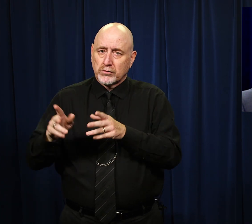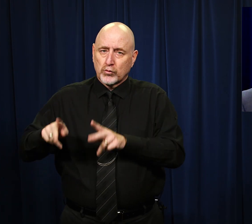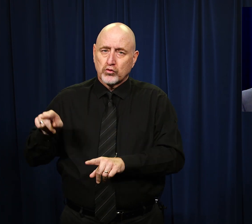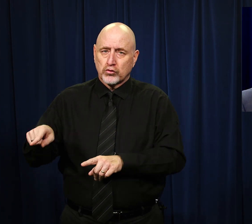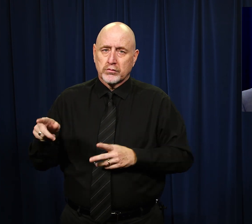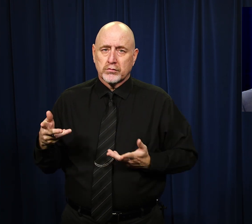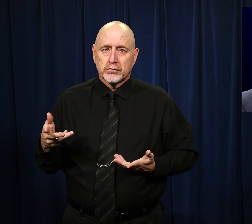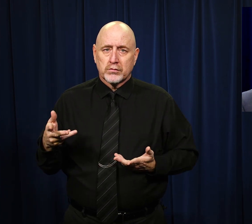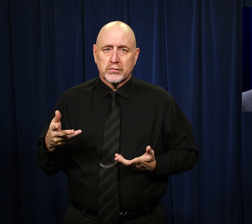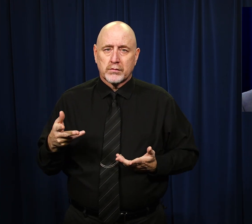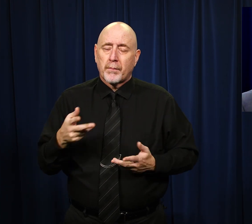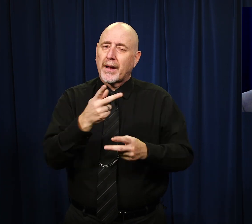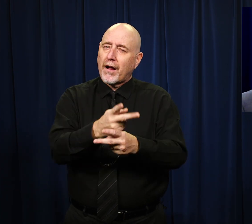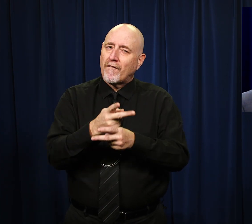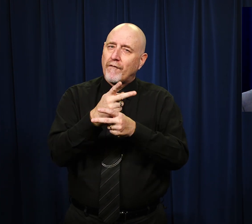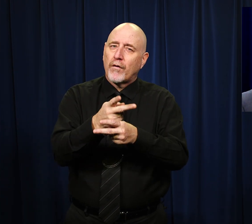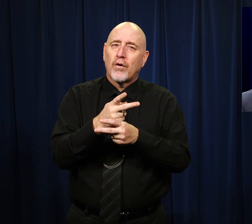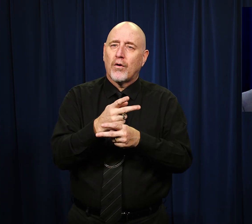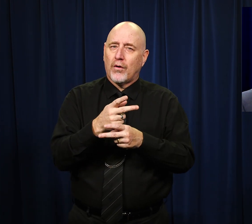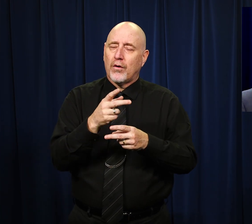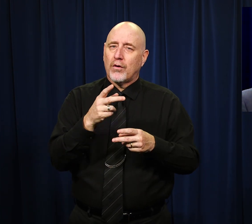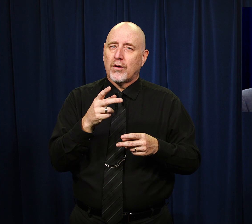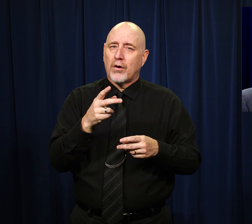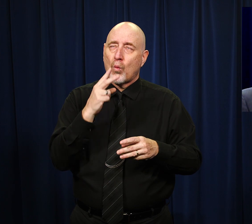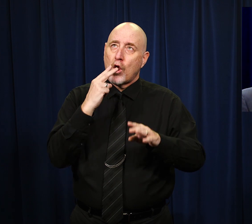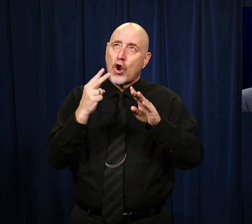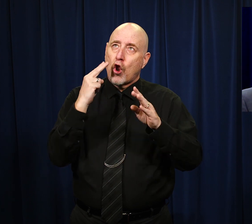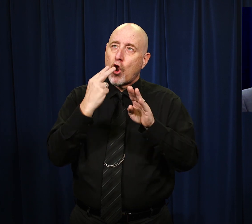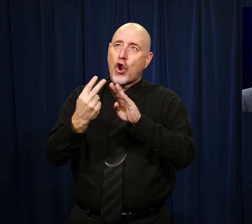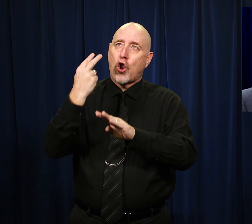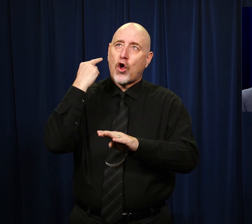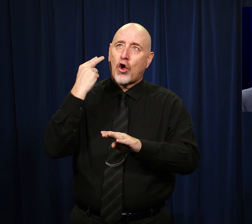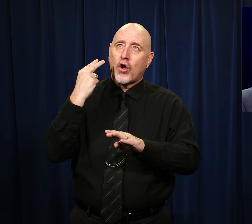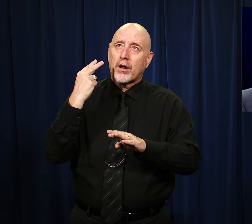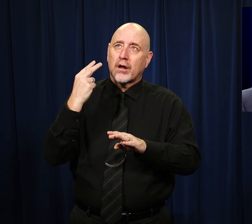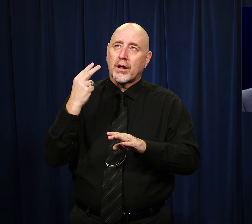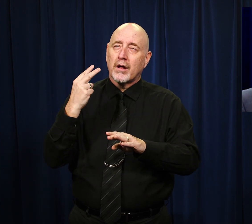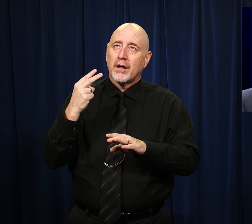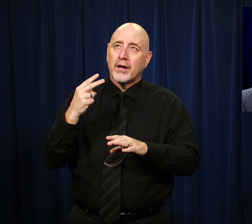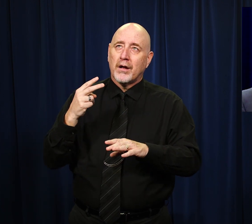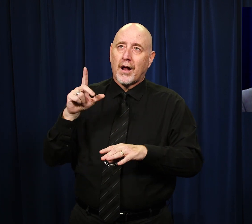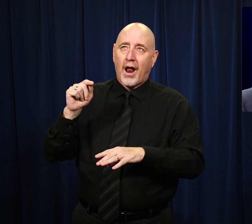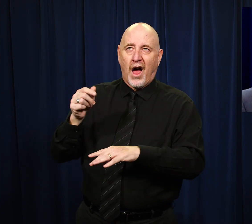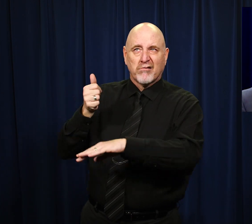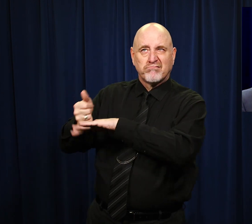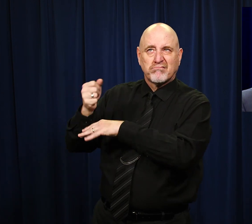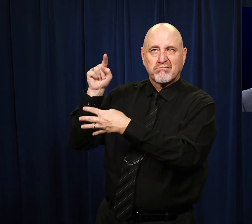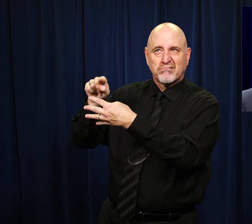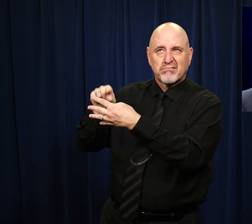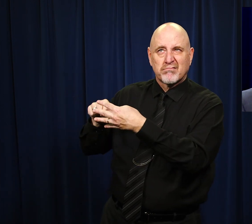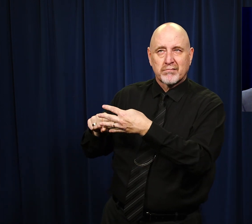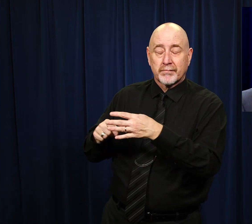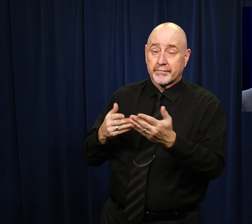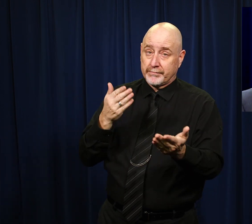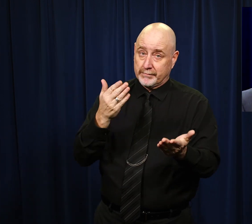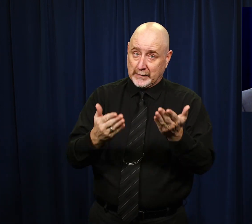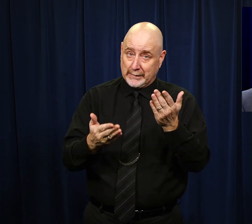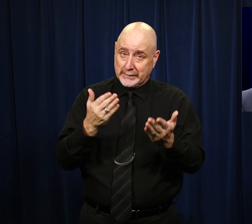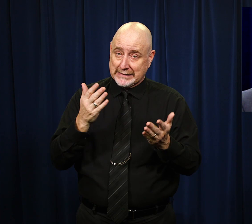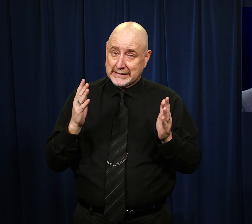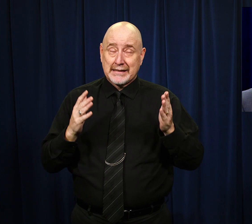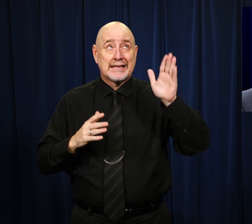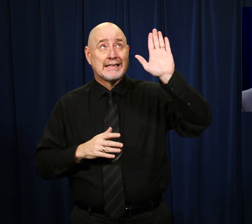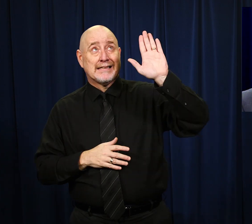person. We need to be careful, do we not, when we look back at some of the things that we might accuse him of and wonder